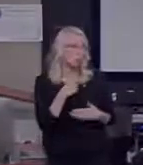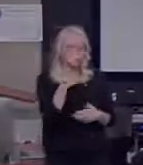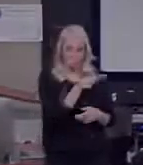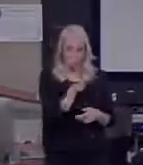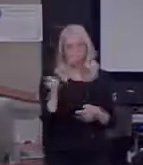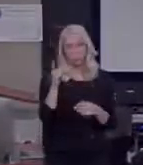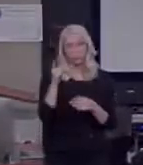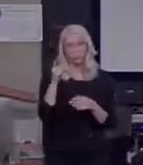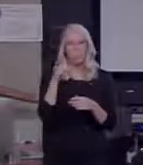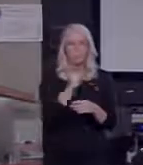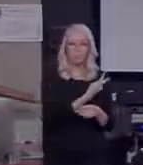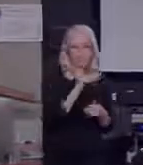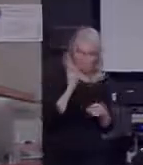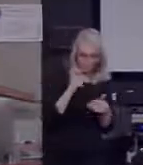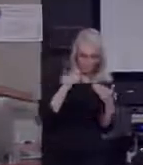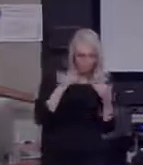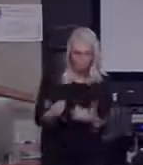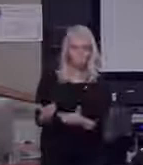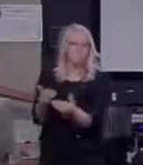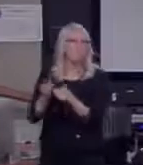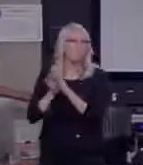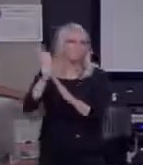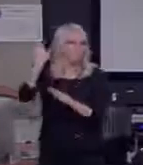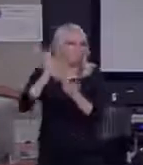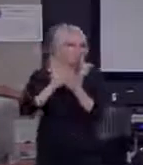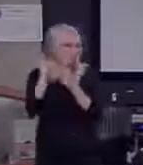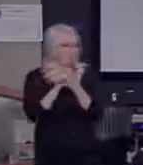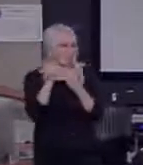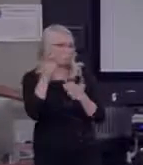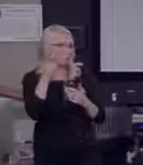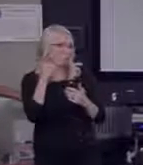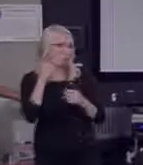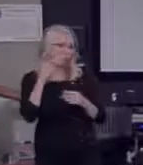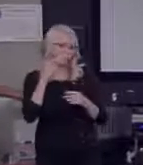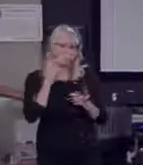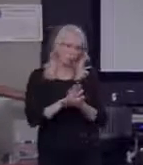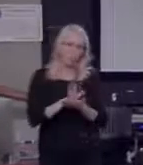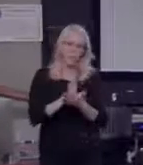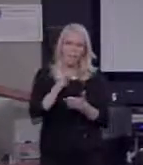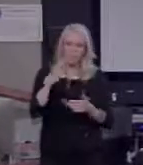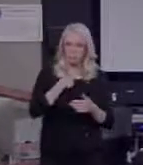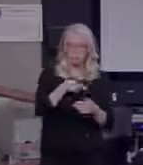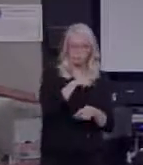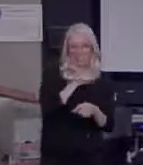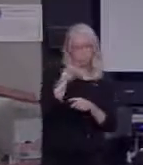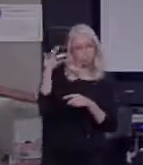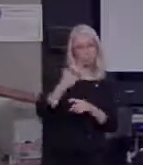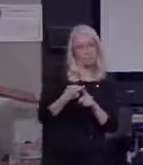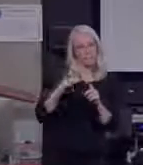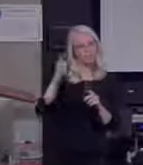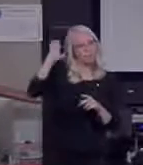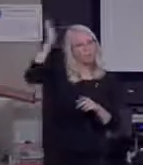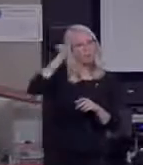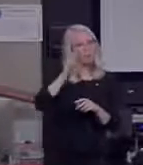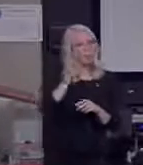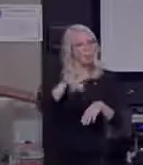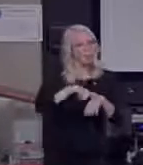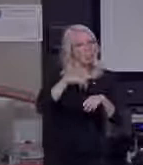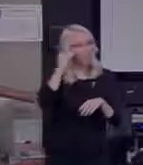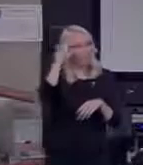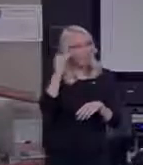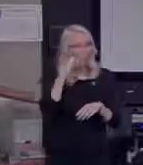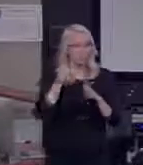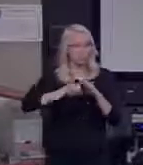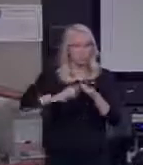do the California preschool curriculum, but I just got back from giving a talk at National Head Start.